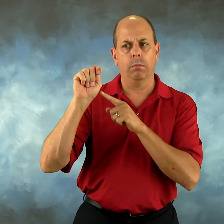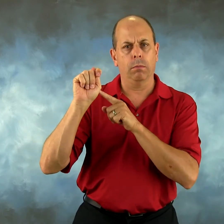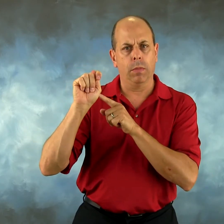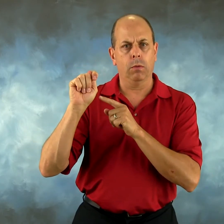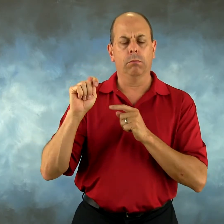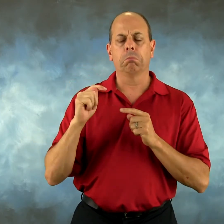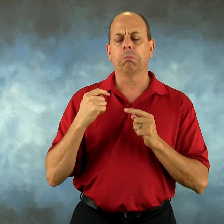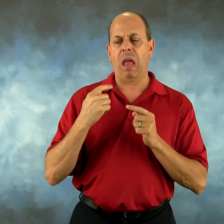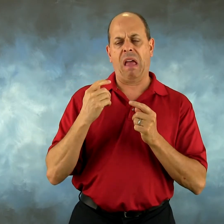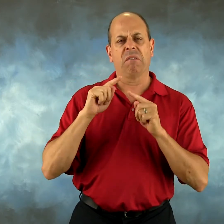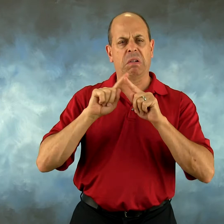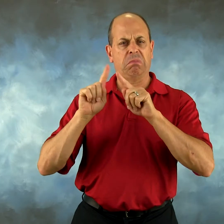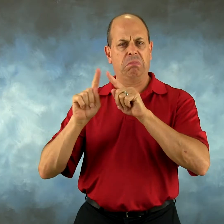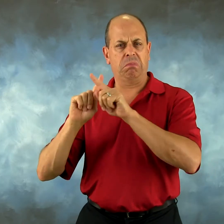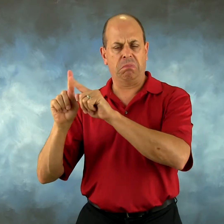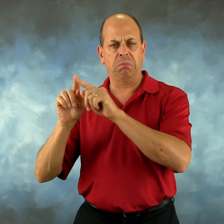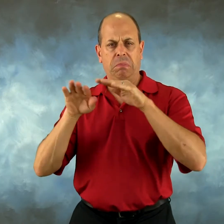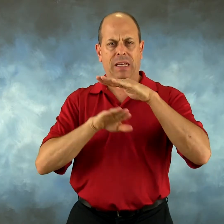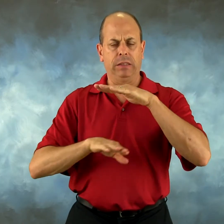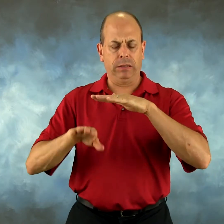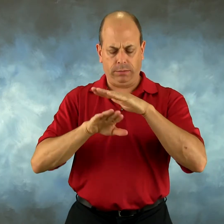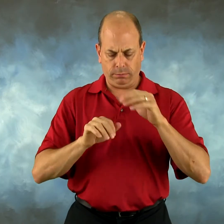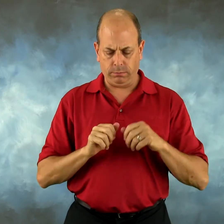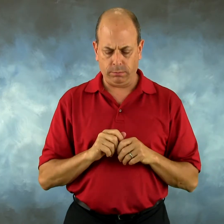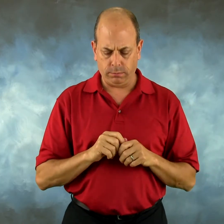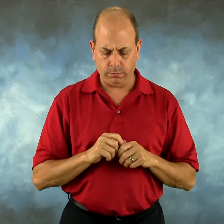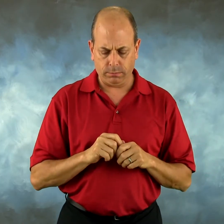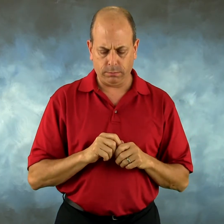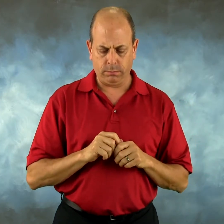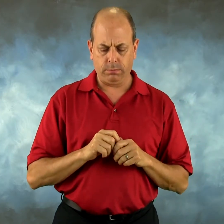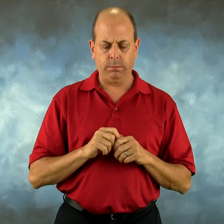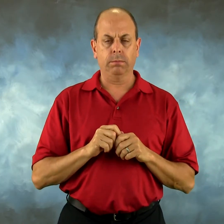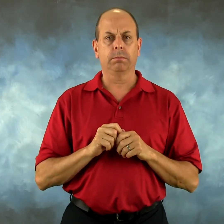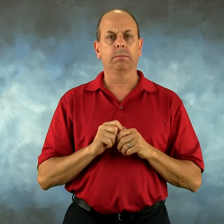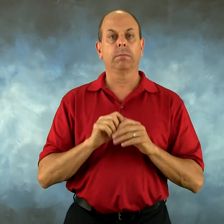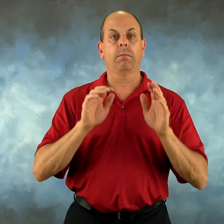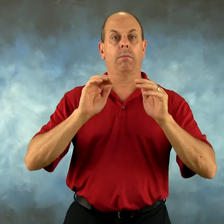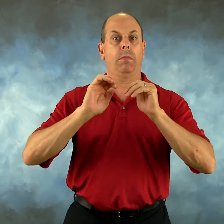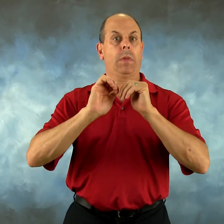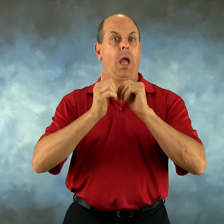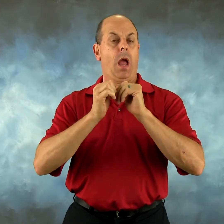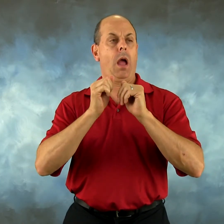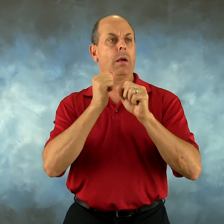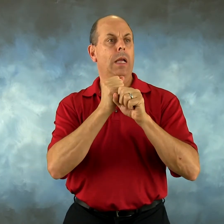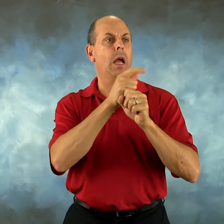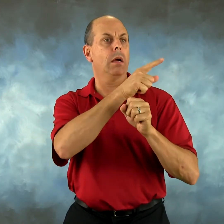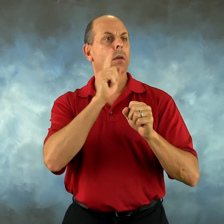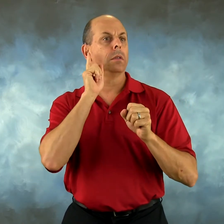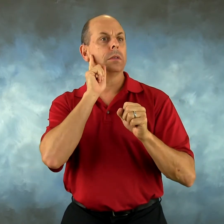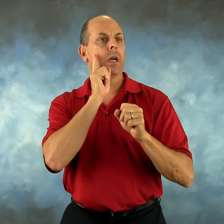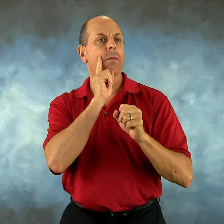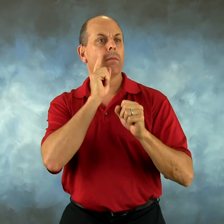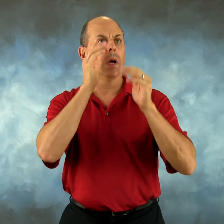This is a sign for bathroom. So those are some basic signs for you to use when you're working with a deaf